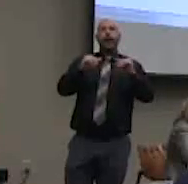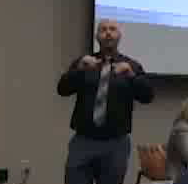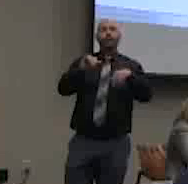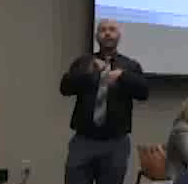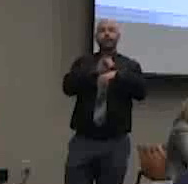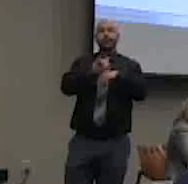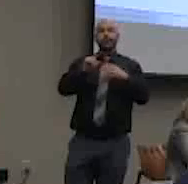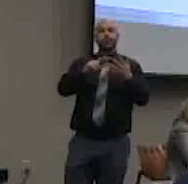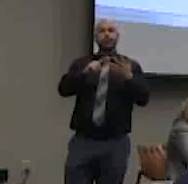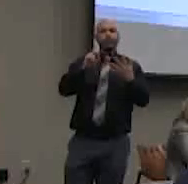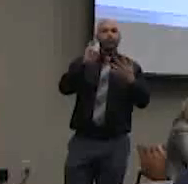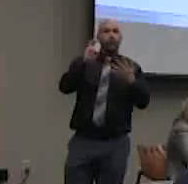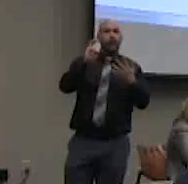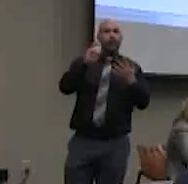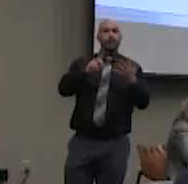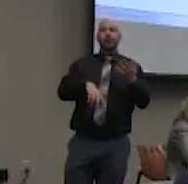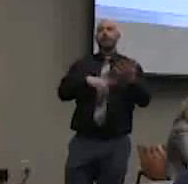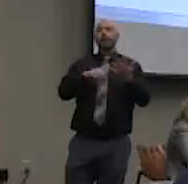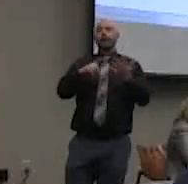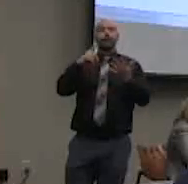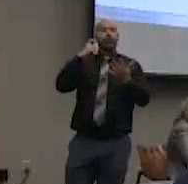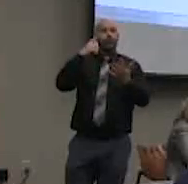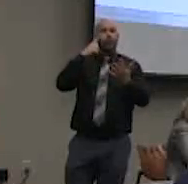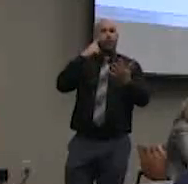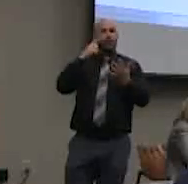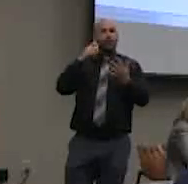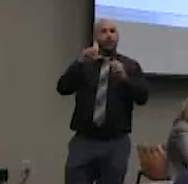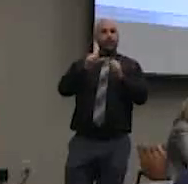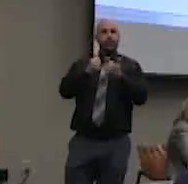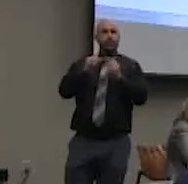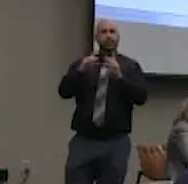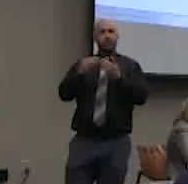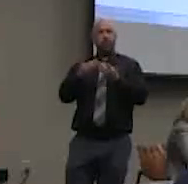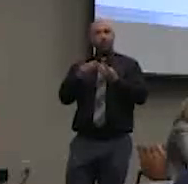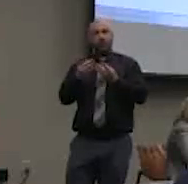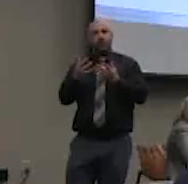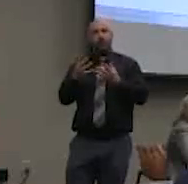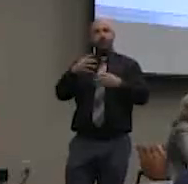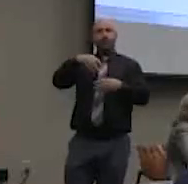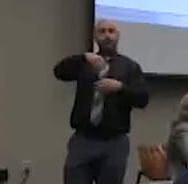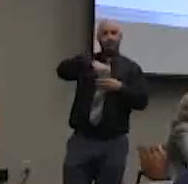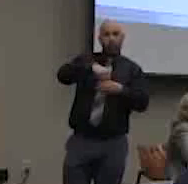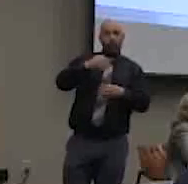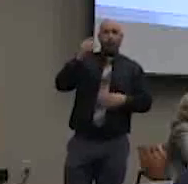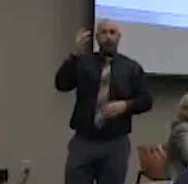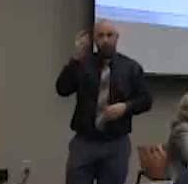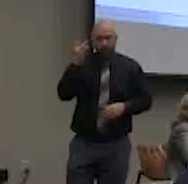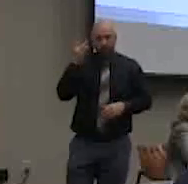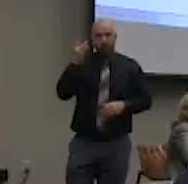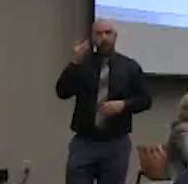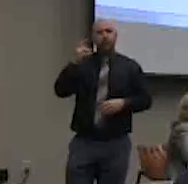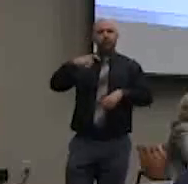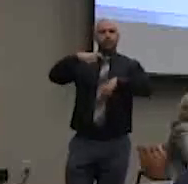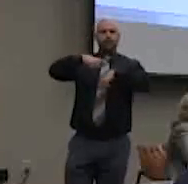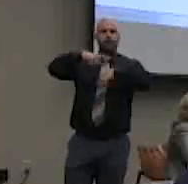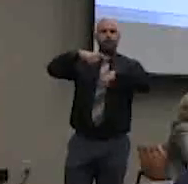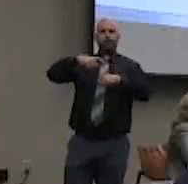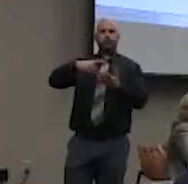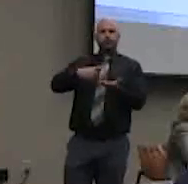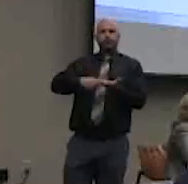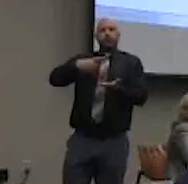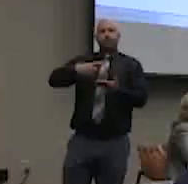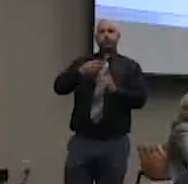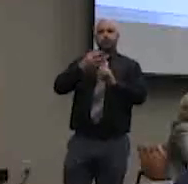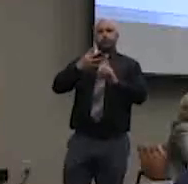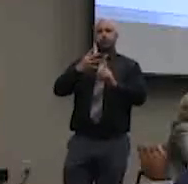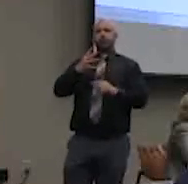transportation, even governmental entities to come. So when we get to the place where we need to talk about policies, we'll have some muscle